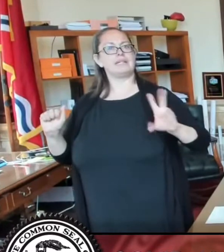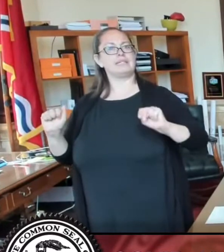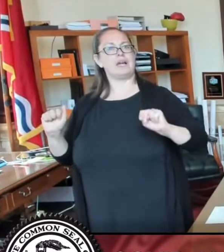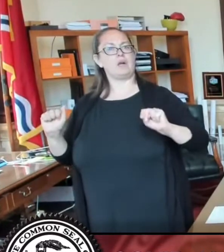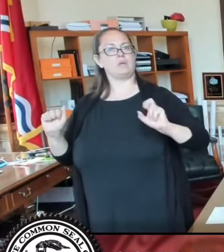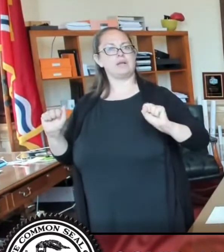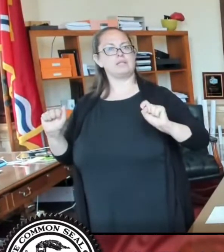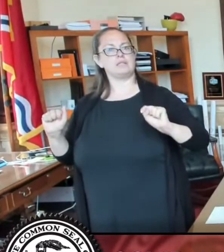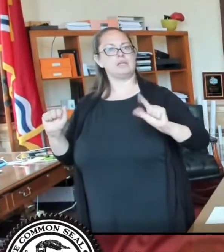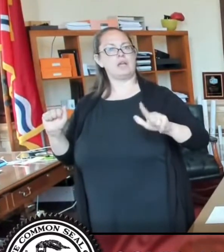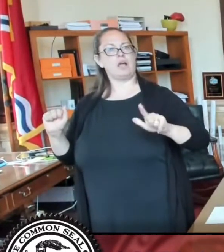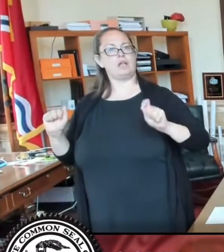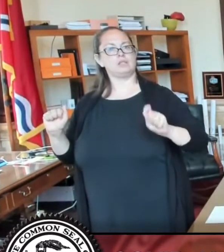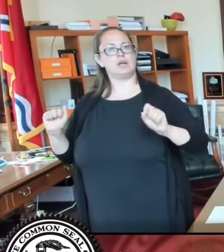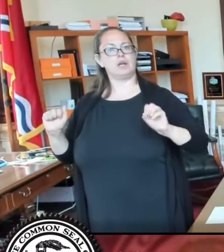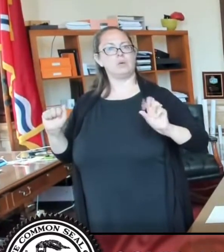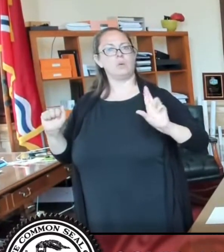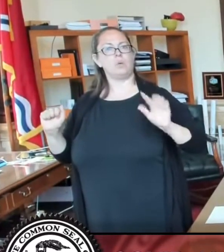cooldownstl.org